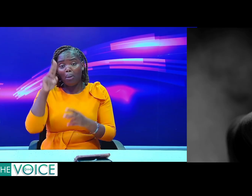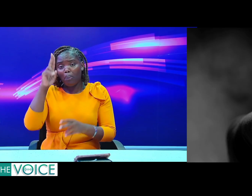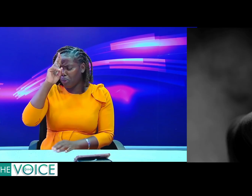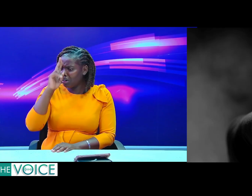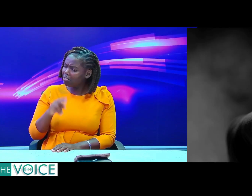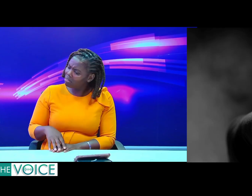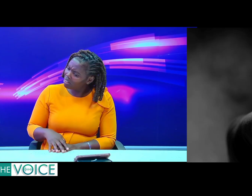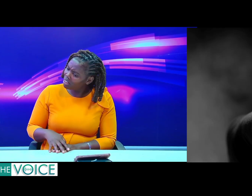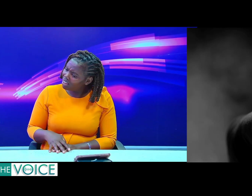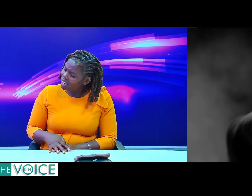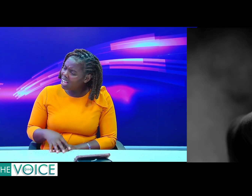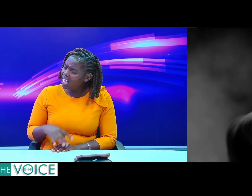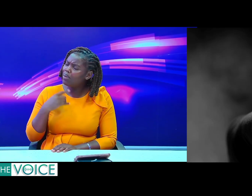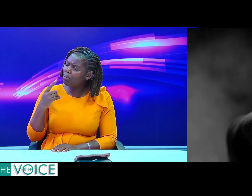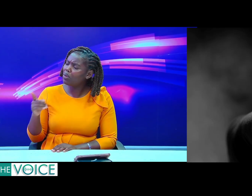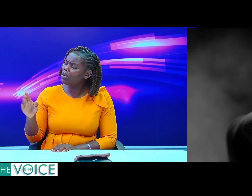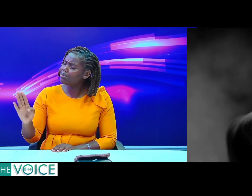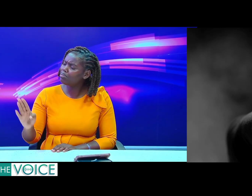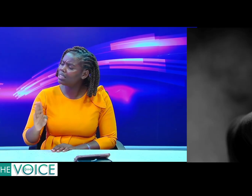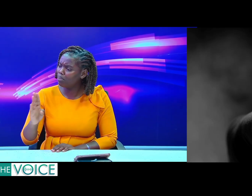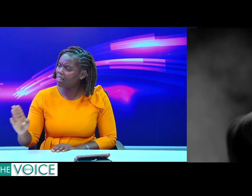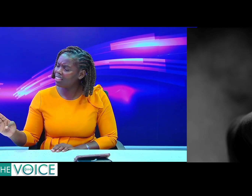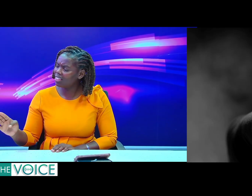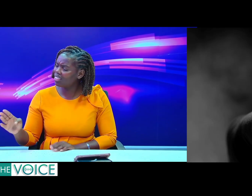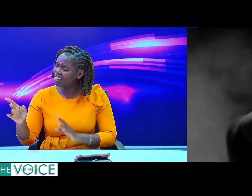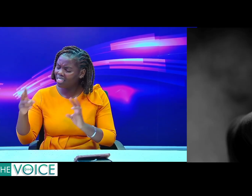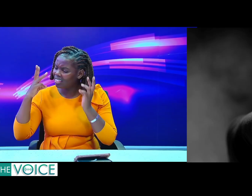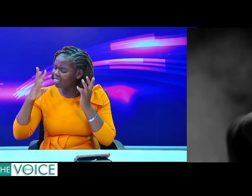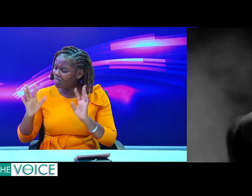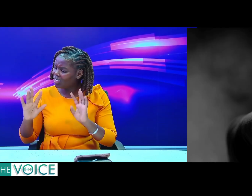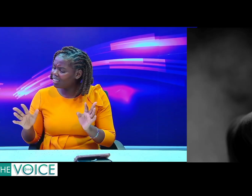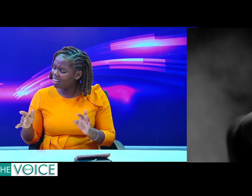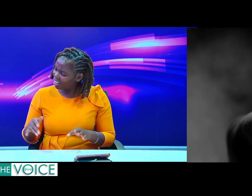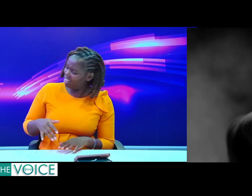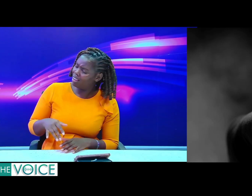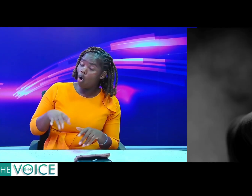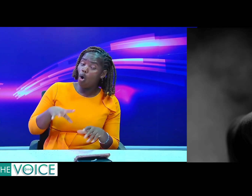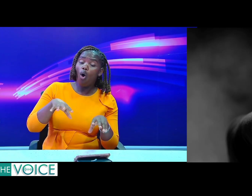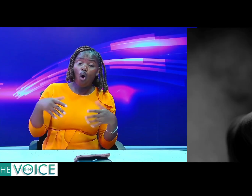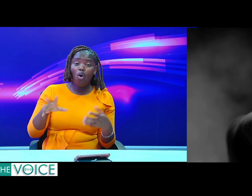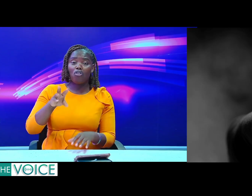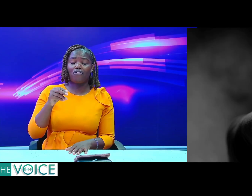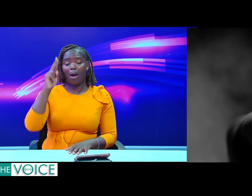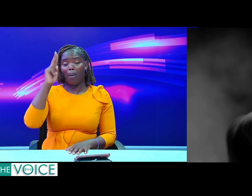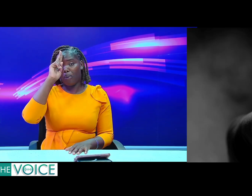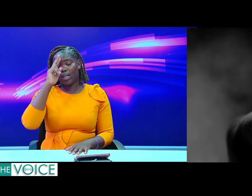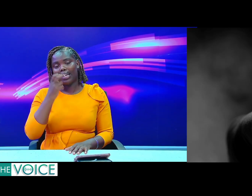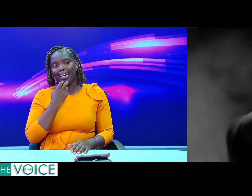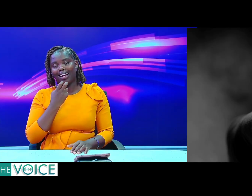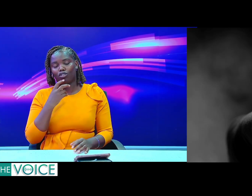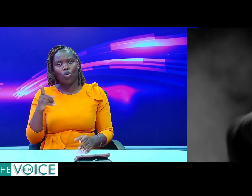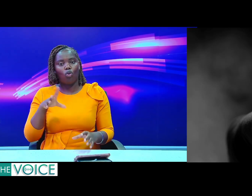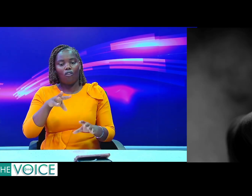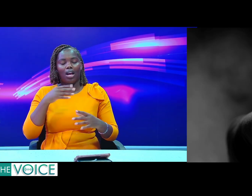go and report those issues. But the police will hear the story, tell you not to worry. Or for example,